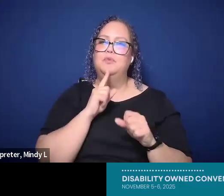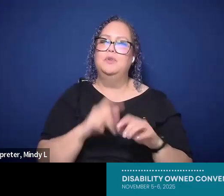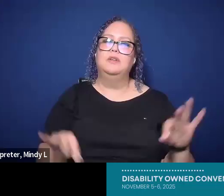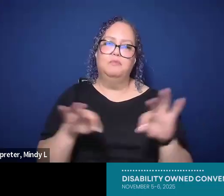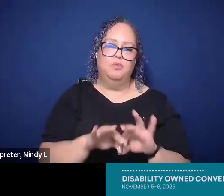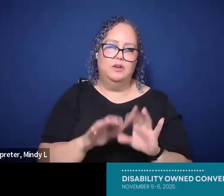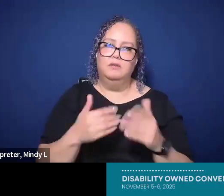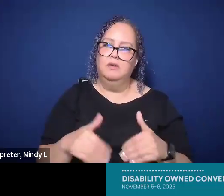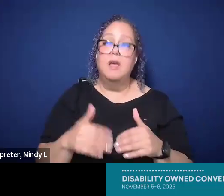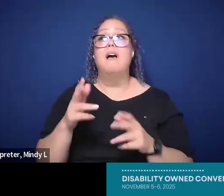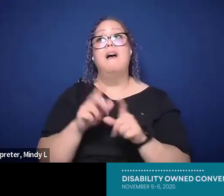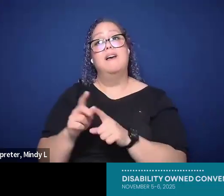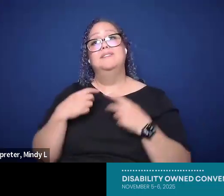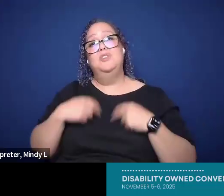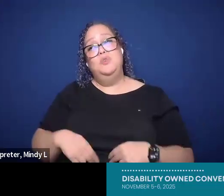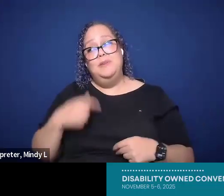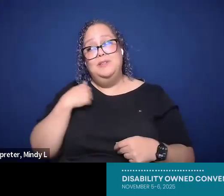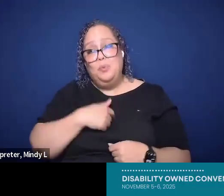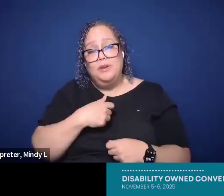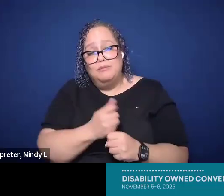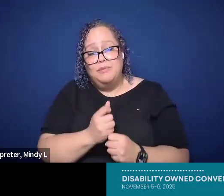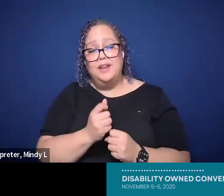made to relate and connect with one another.